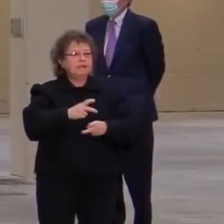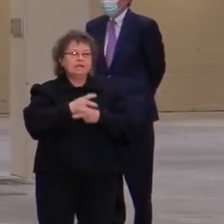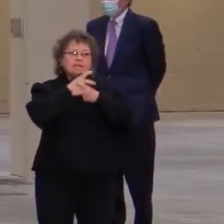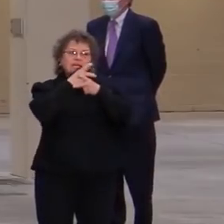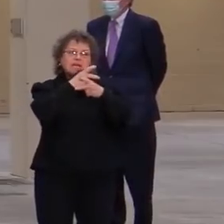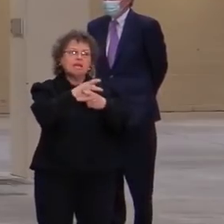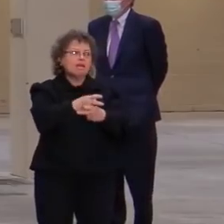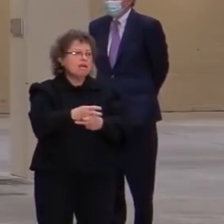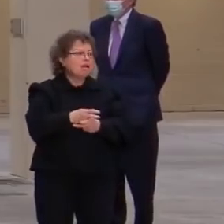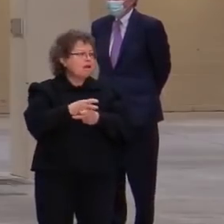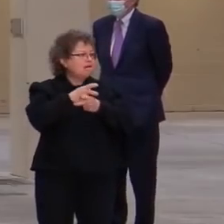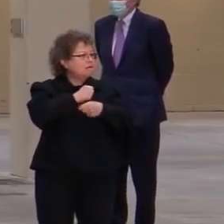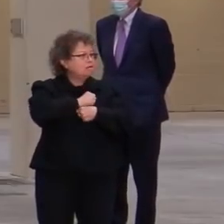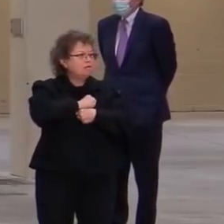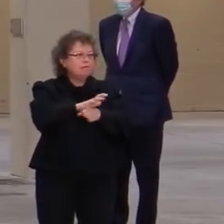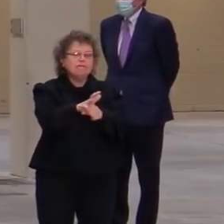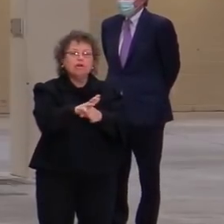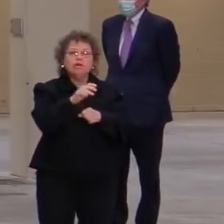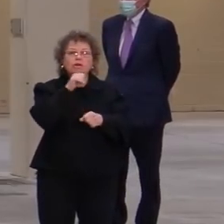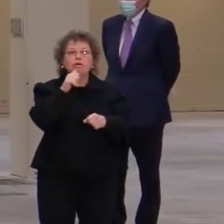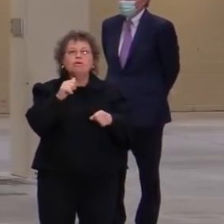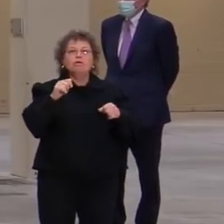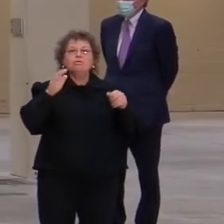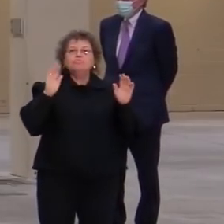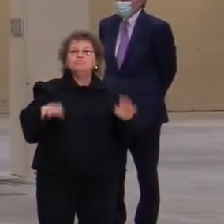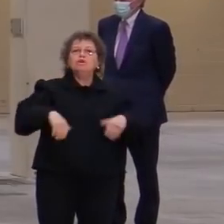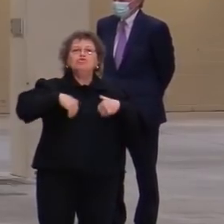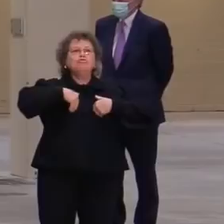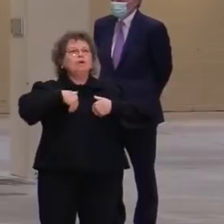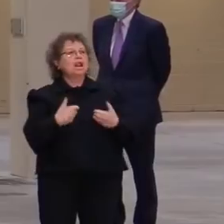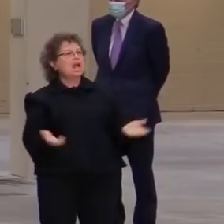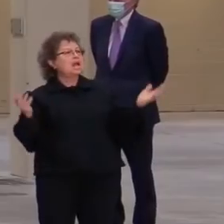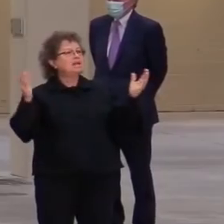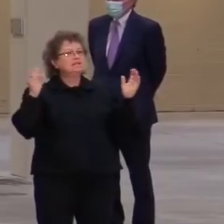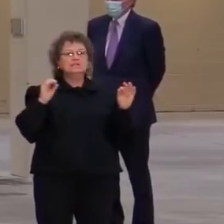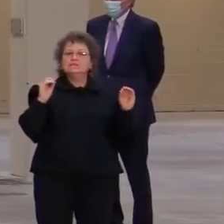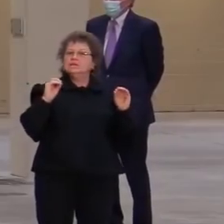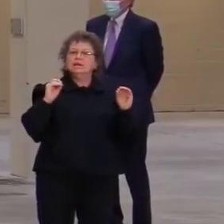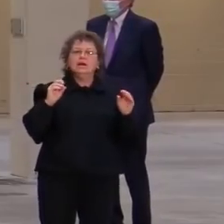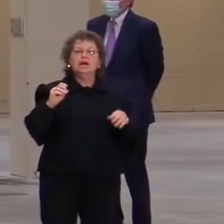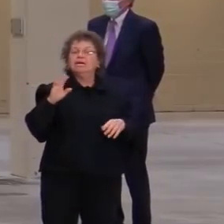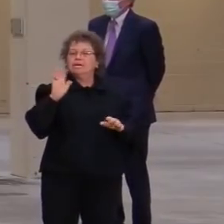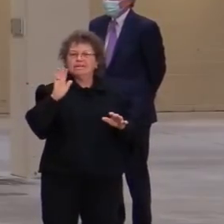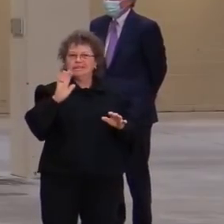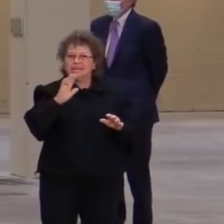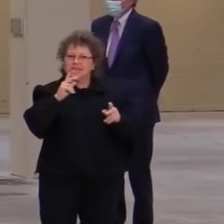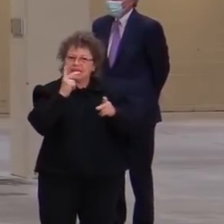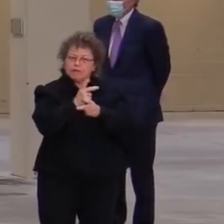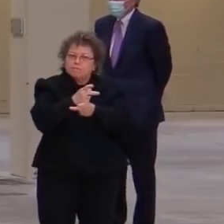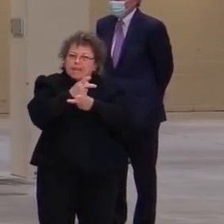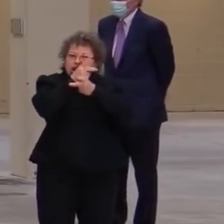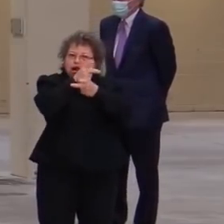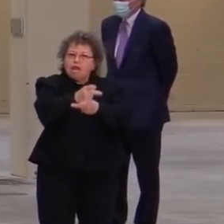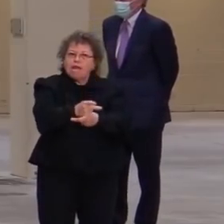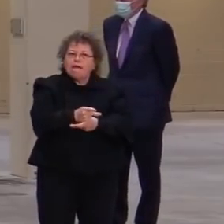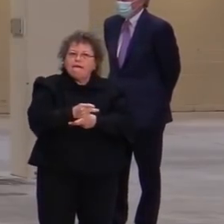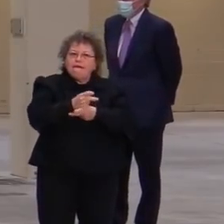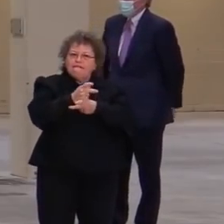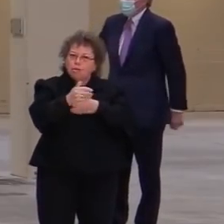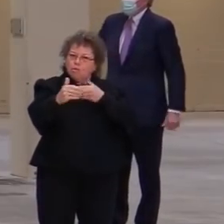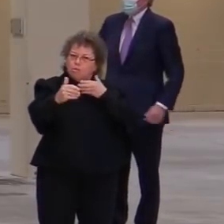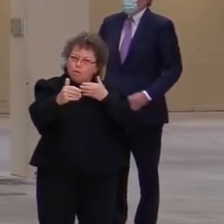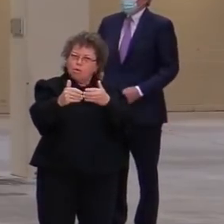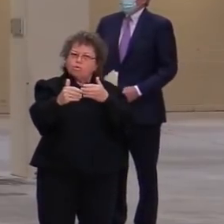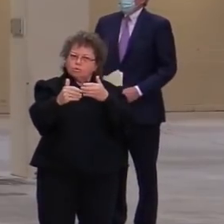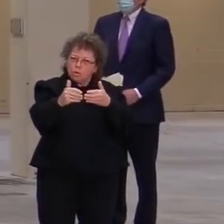We can't let our guard down now when we are so close to getting everyone who wants a vaccine access